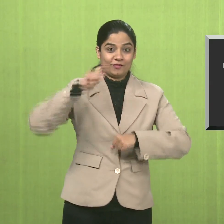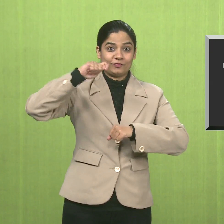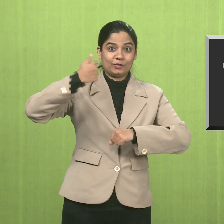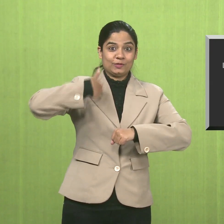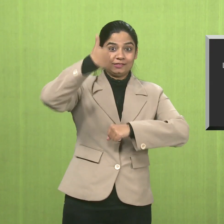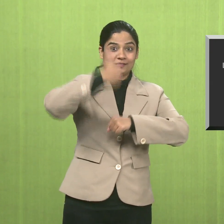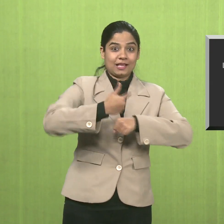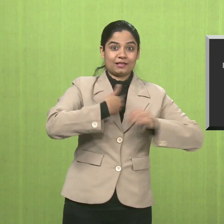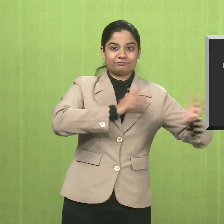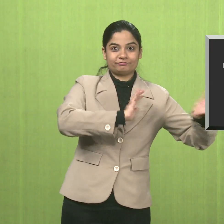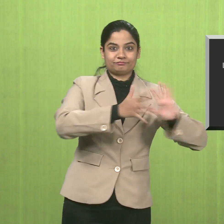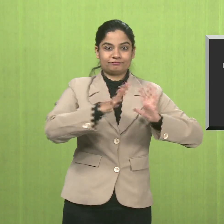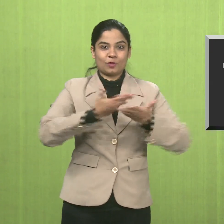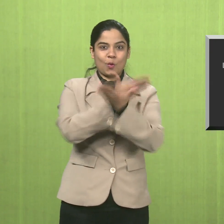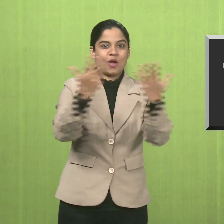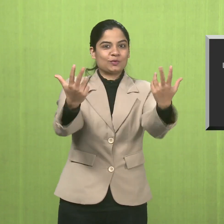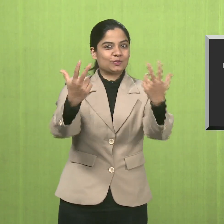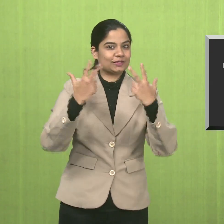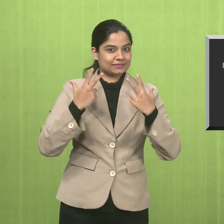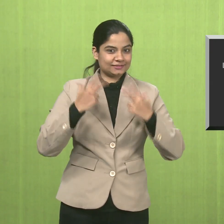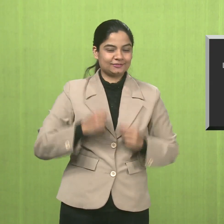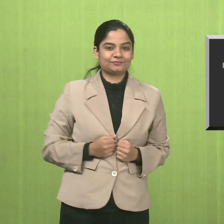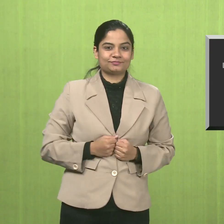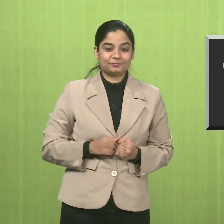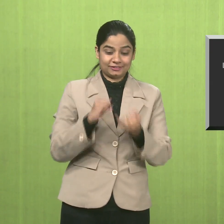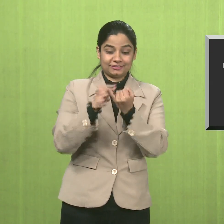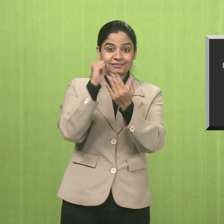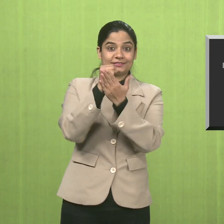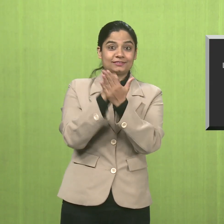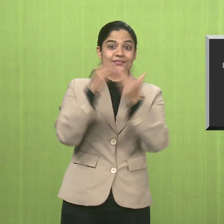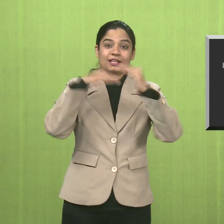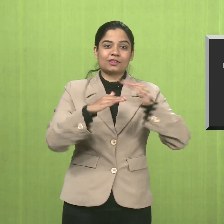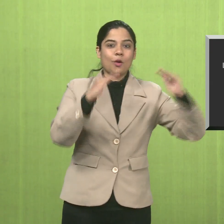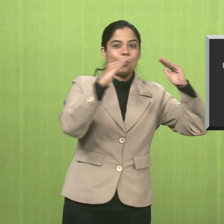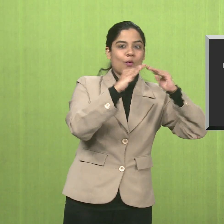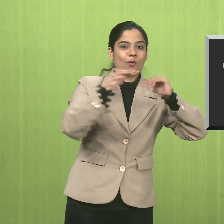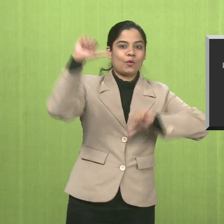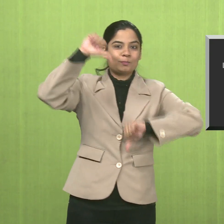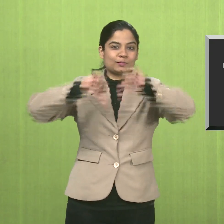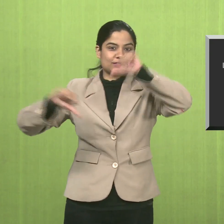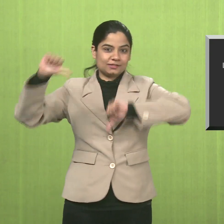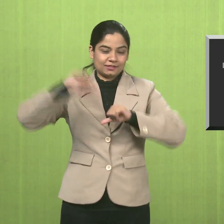the video series that you're watching. The subject is Home